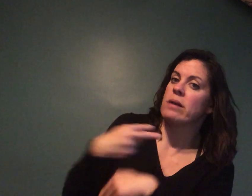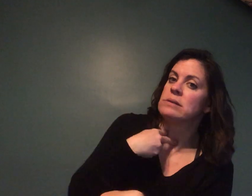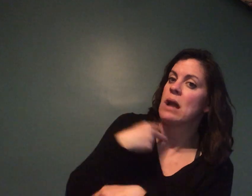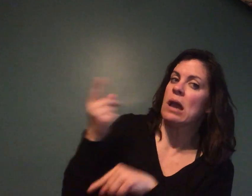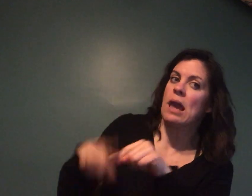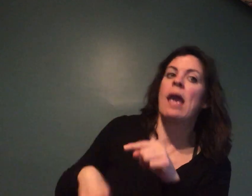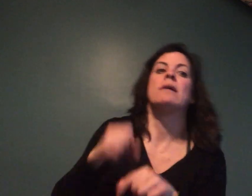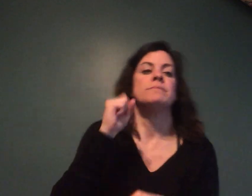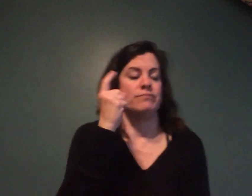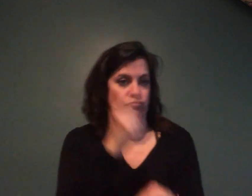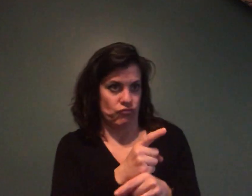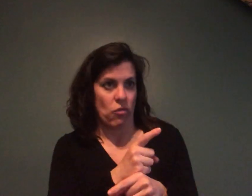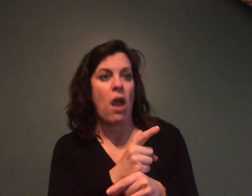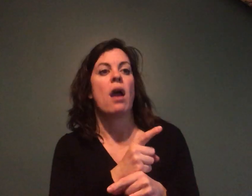get the valves,